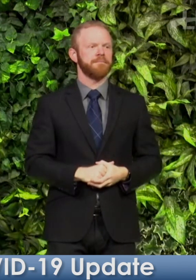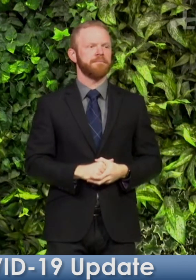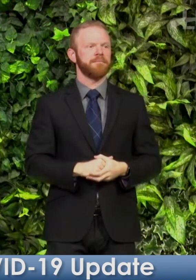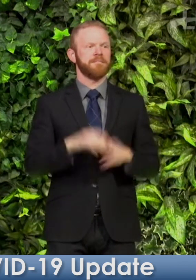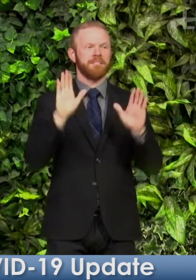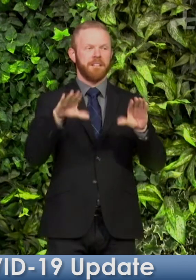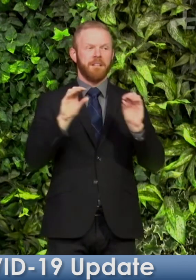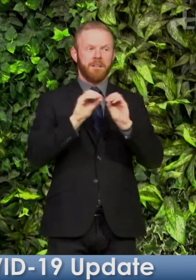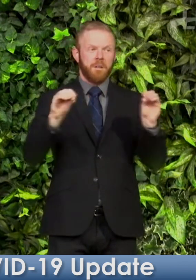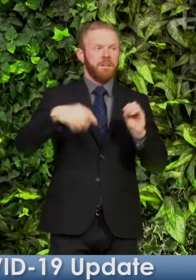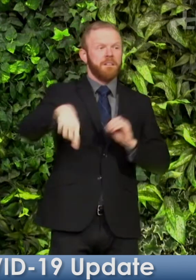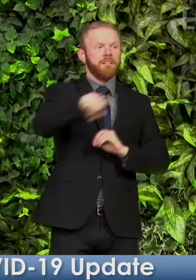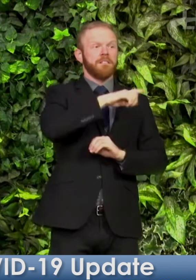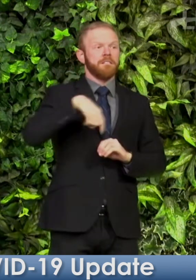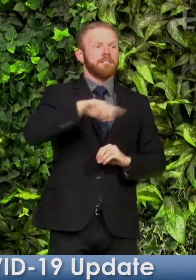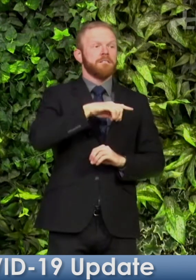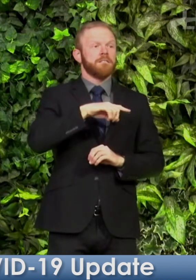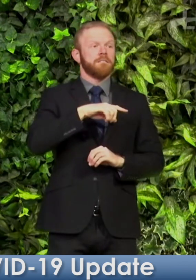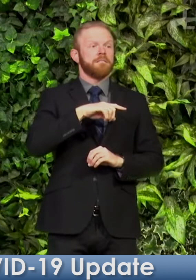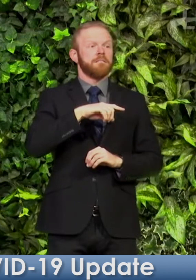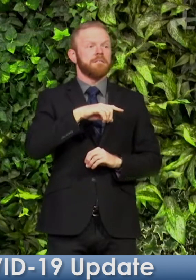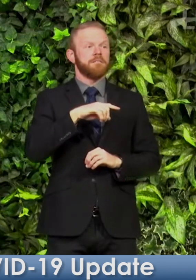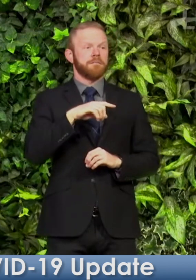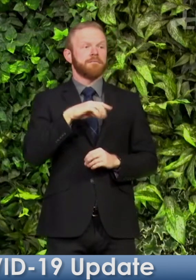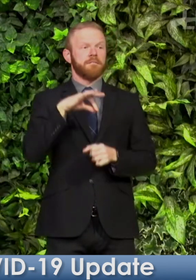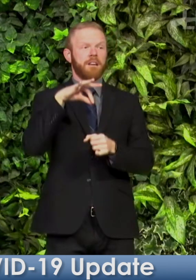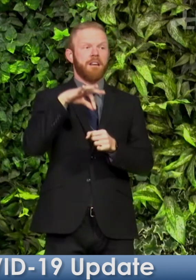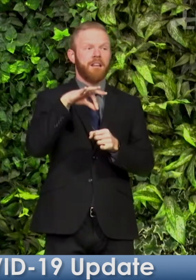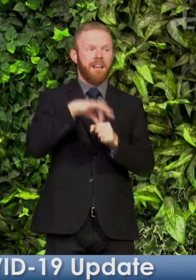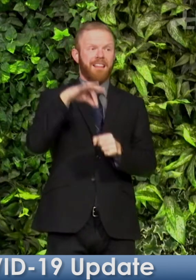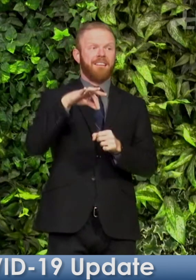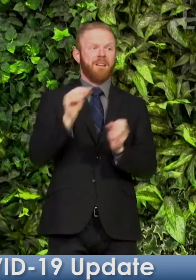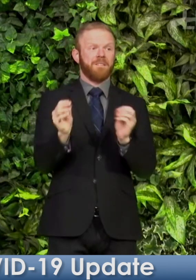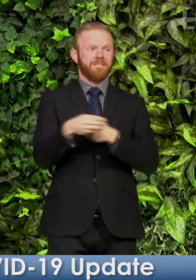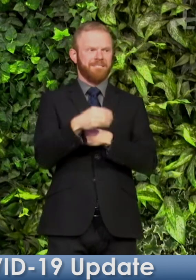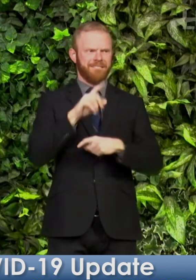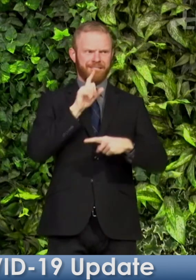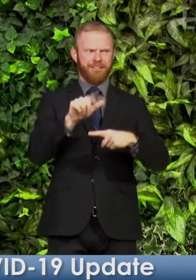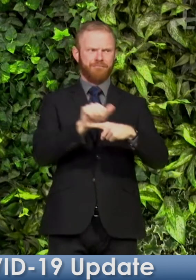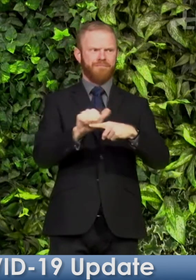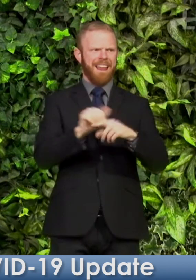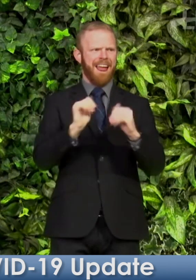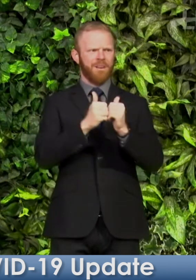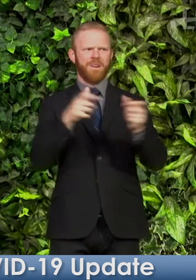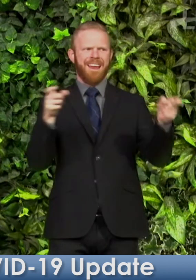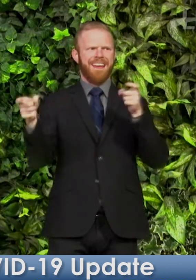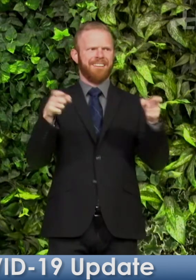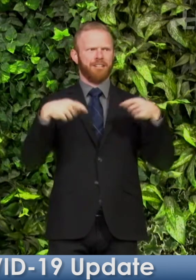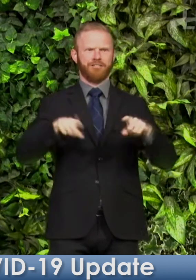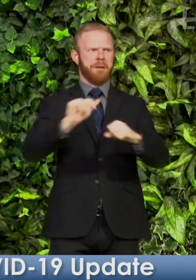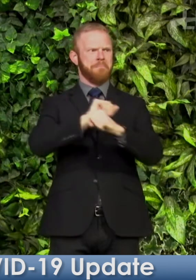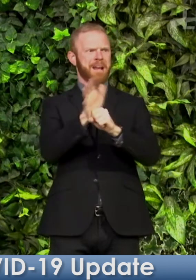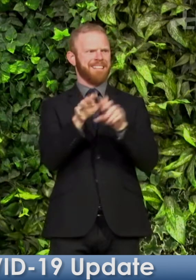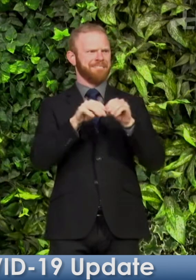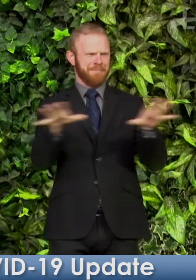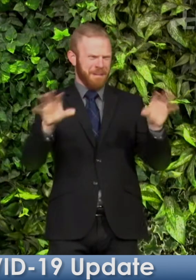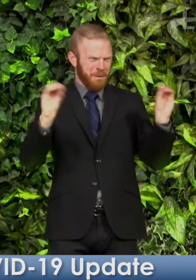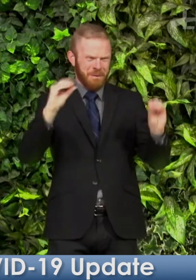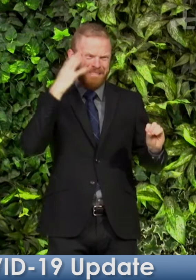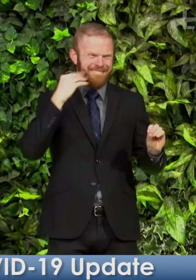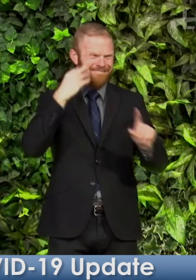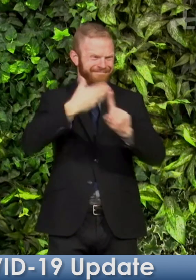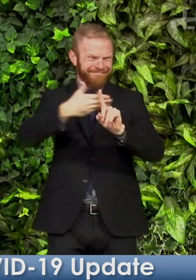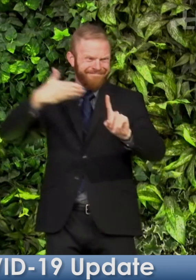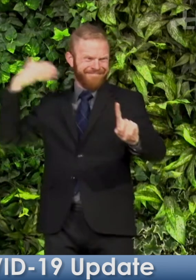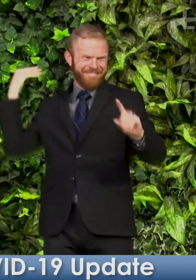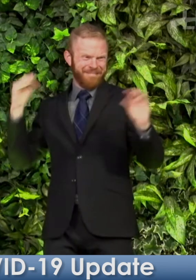ever trained to govern during a pandemic. And the decisions that we've all been asked to make while we